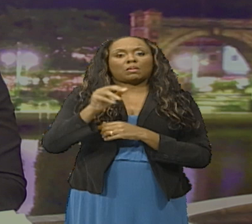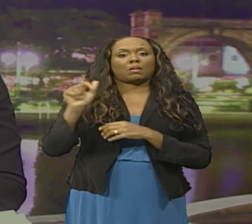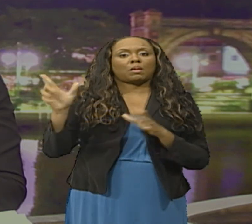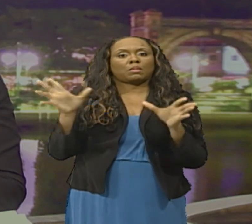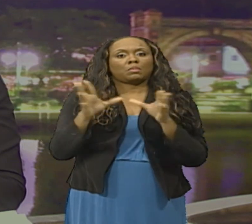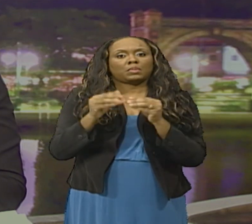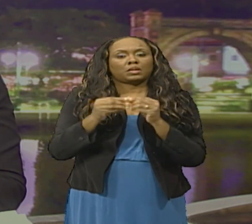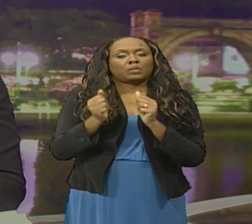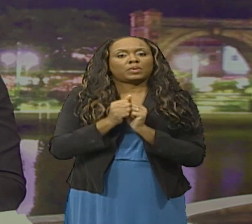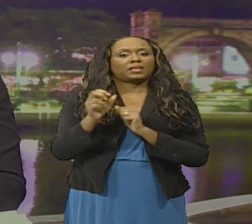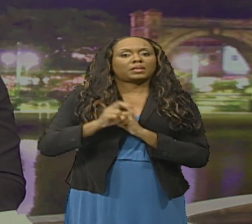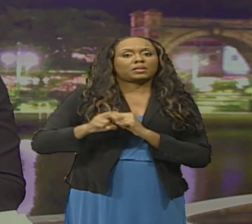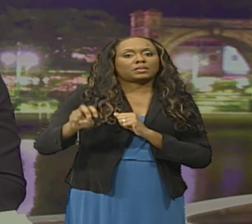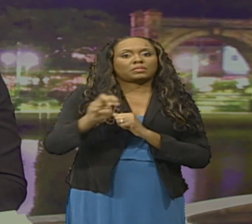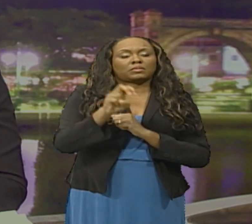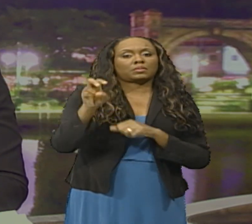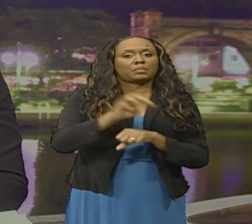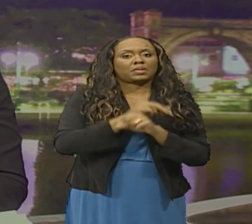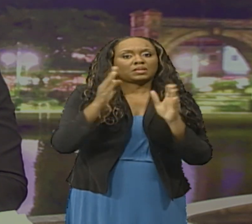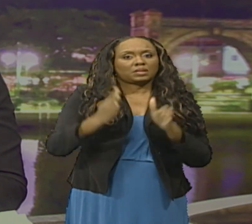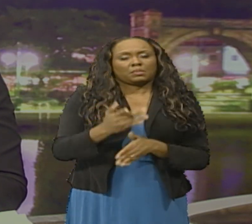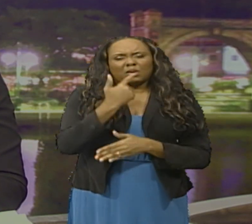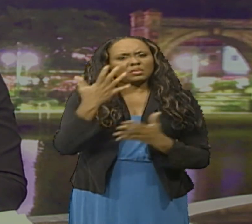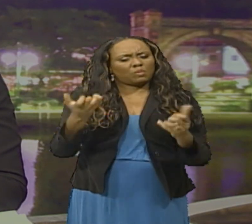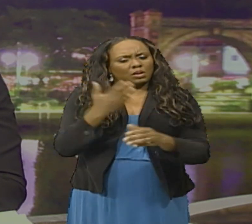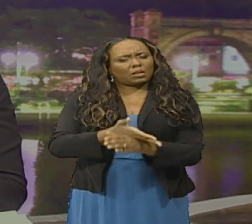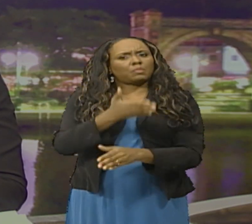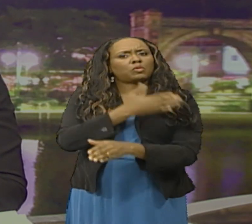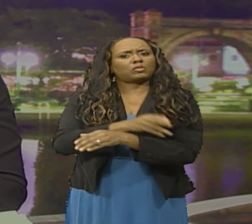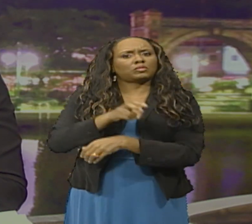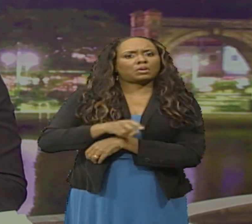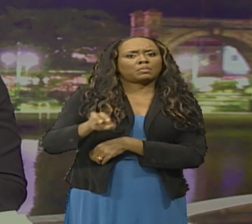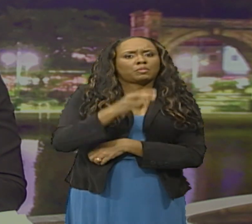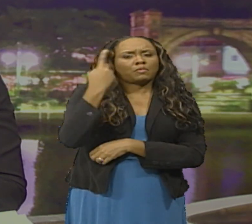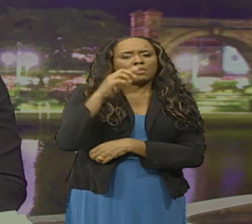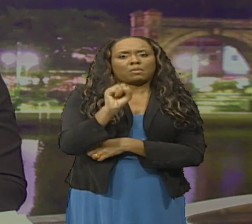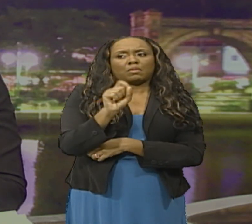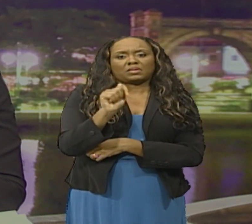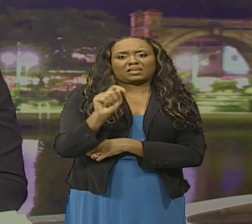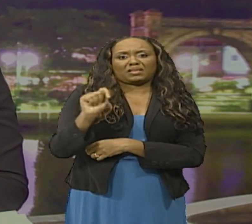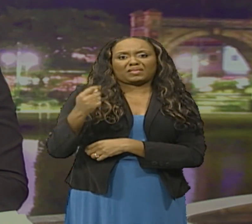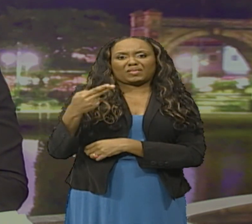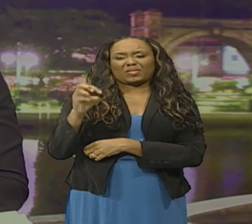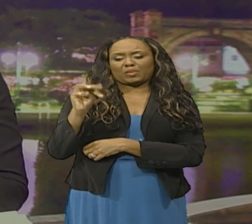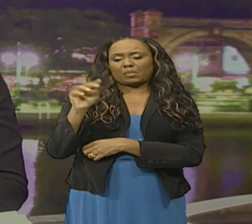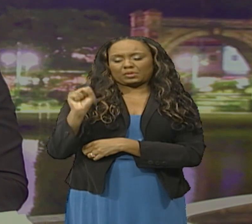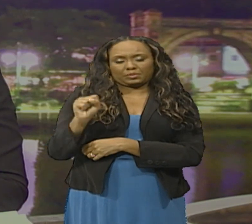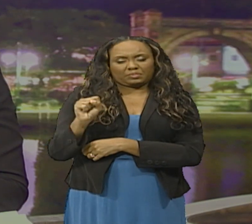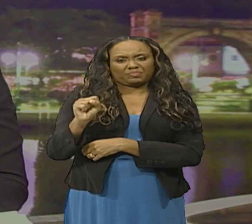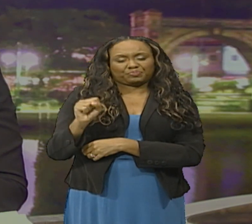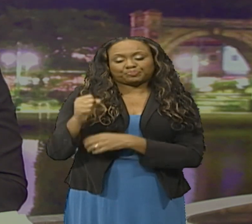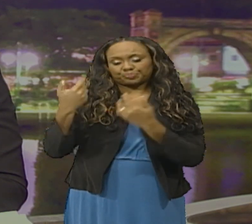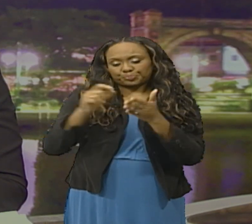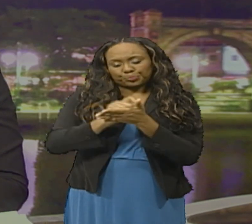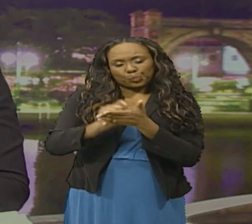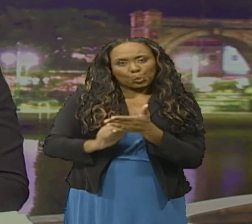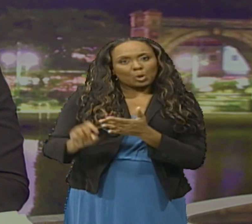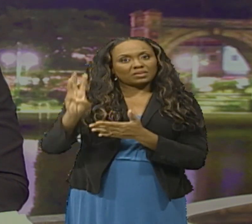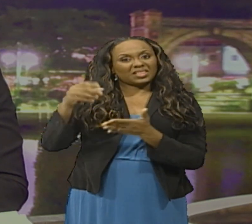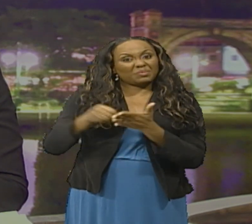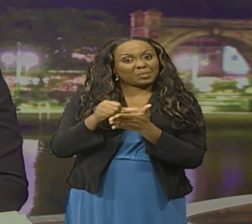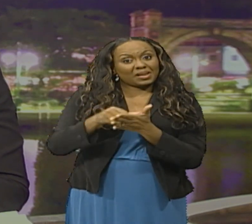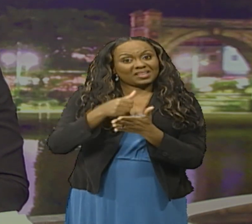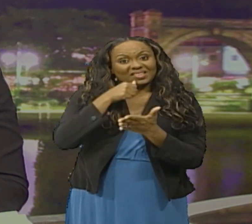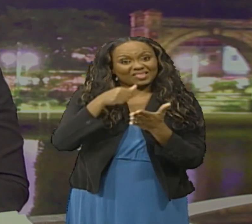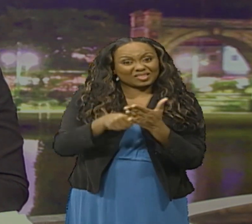public transportation in that parish. She's already drafted a 6-page letter to the minister outlining what she described as